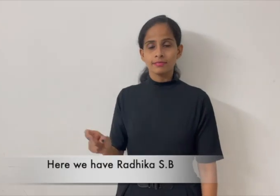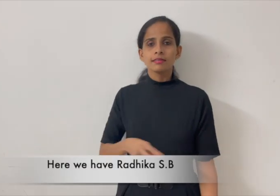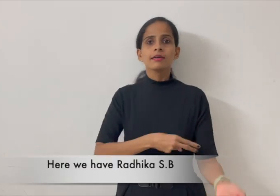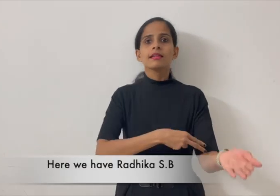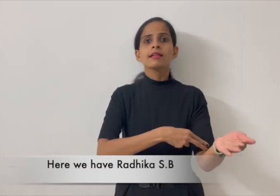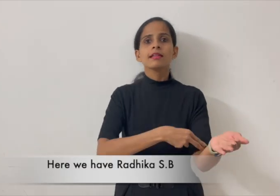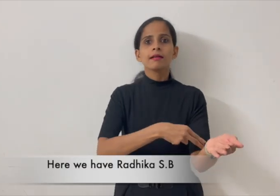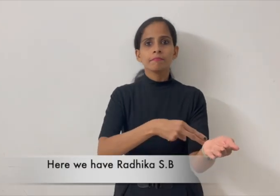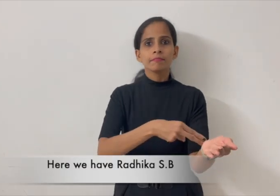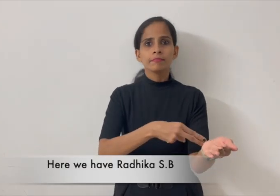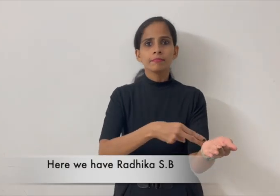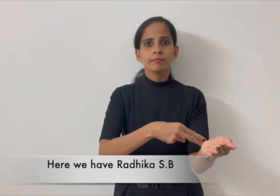Here we have